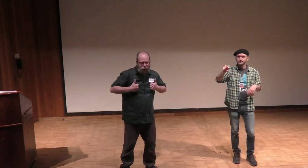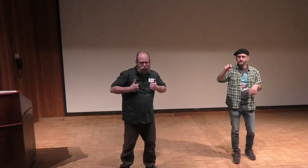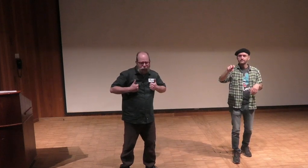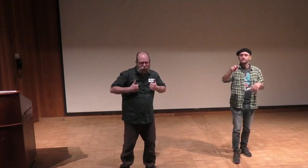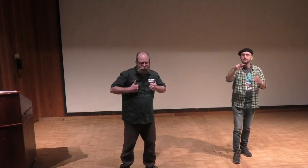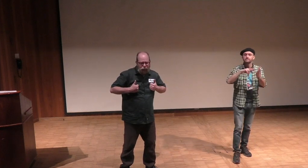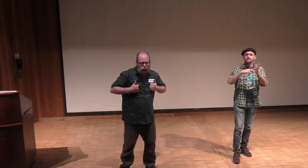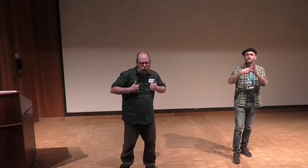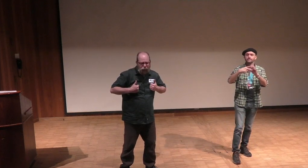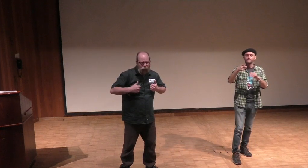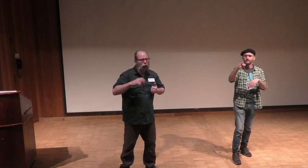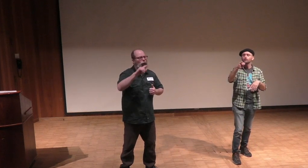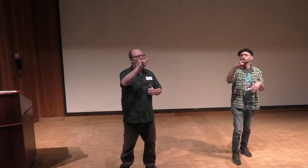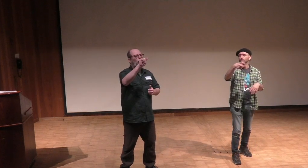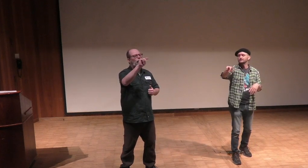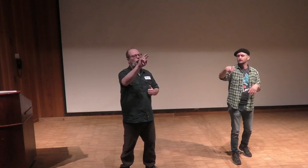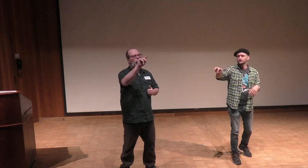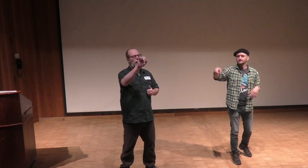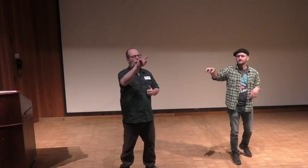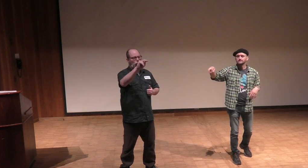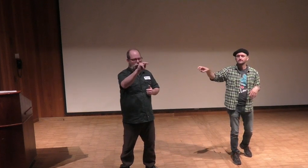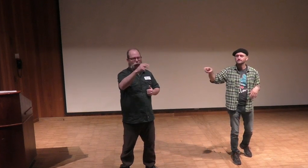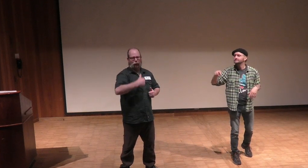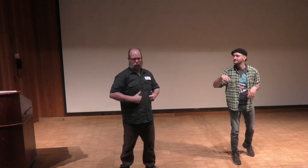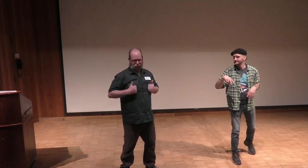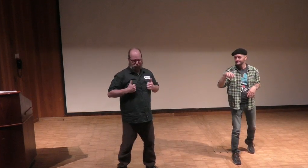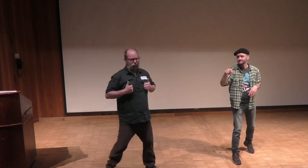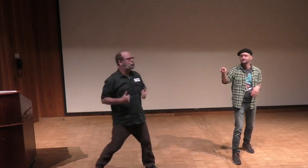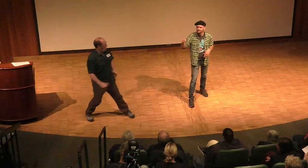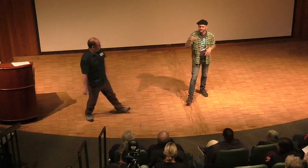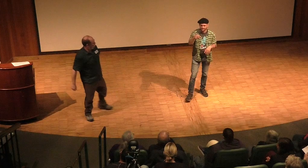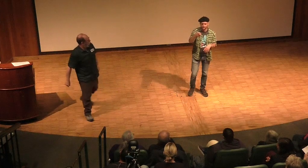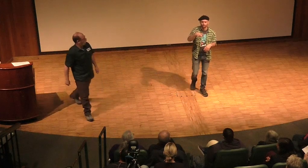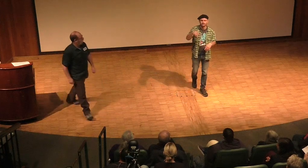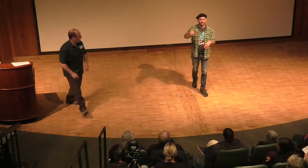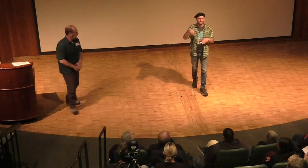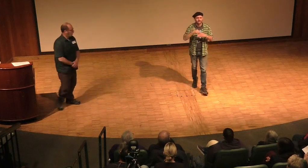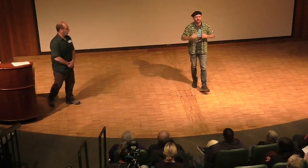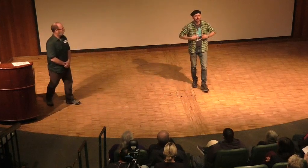The transition of life, like transitions in life.